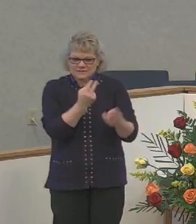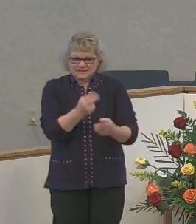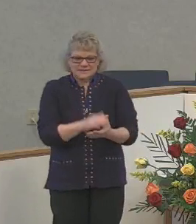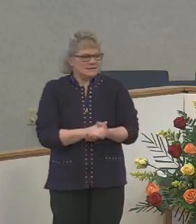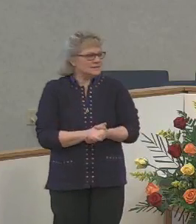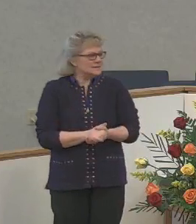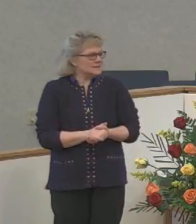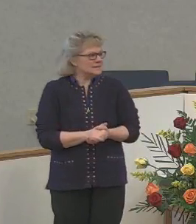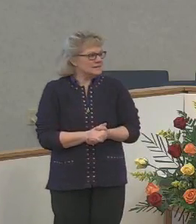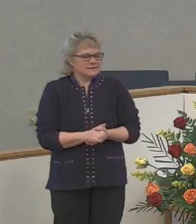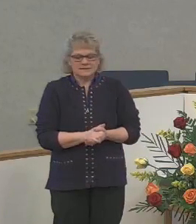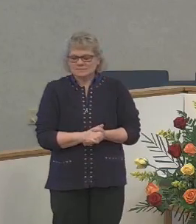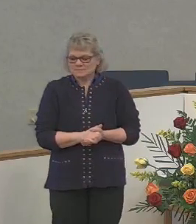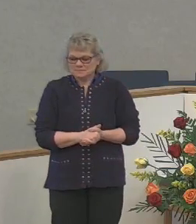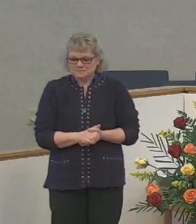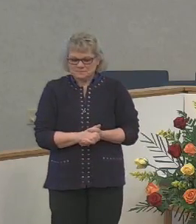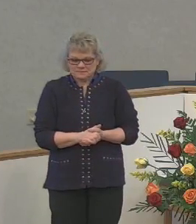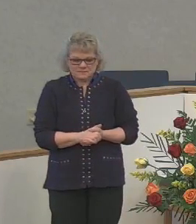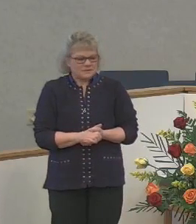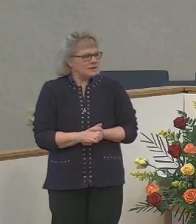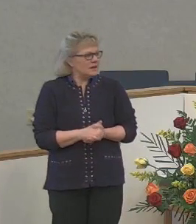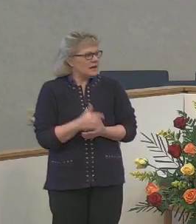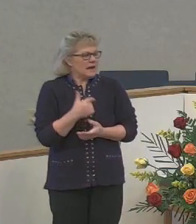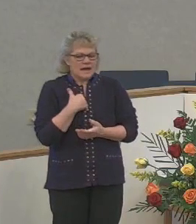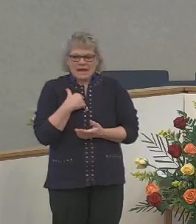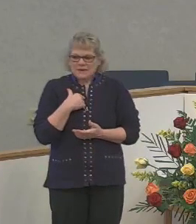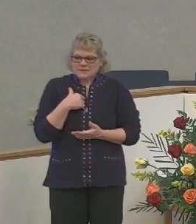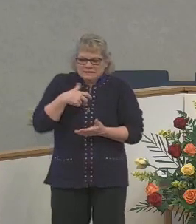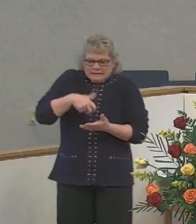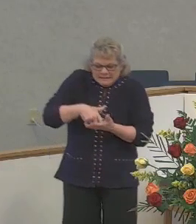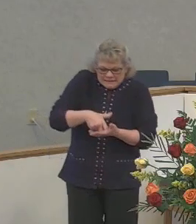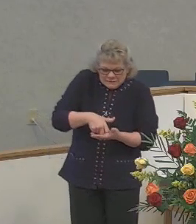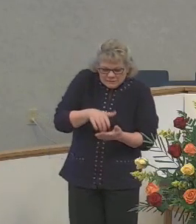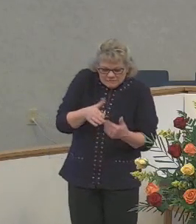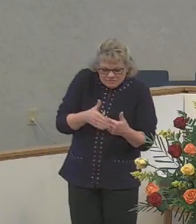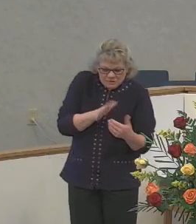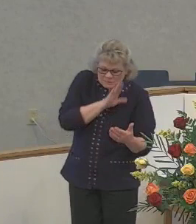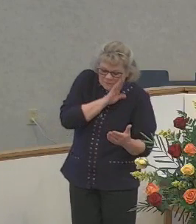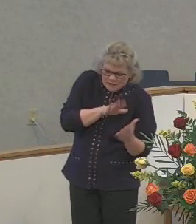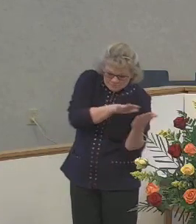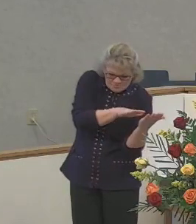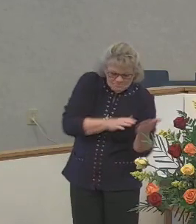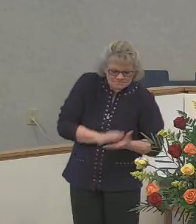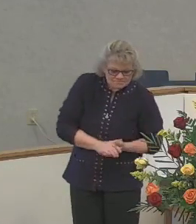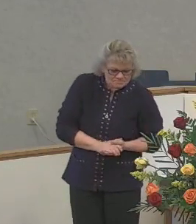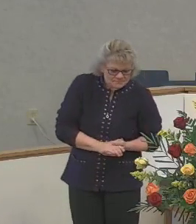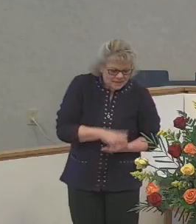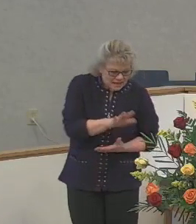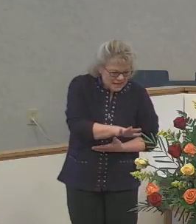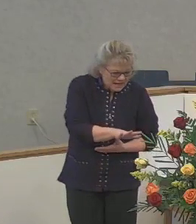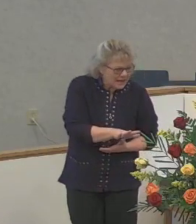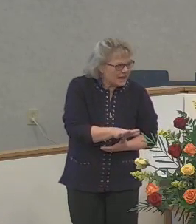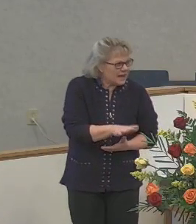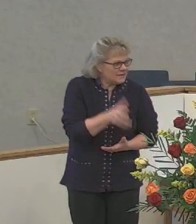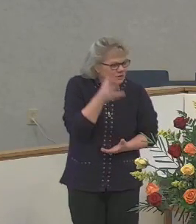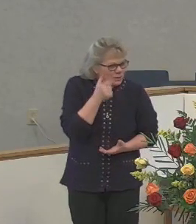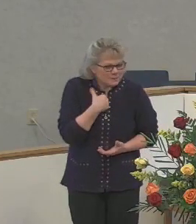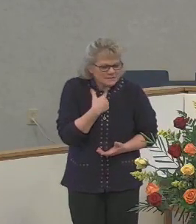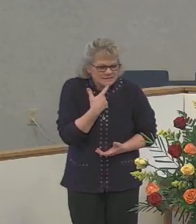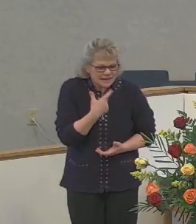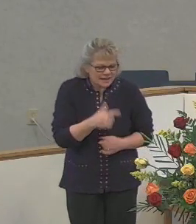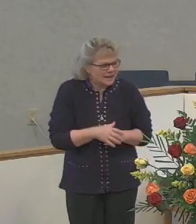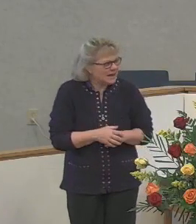Brother Marion, and I was kneeling down next to his bed, and we were together, and I don't know if you heard me, but